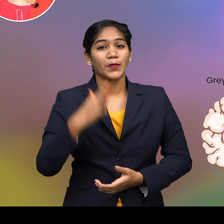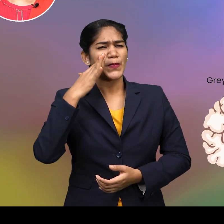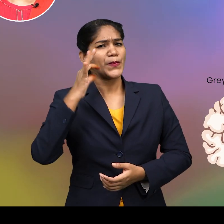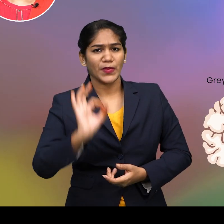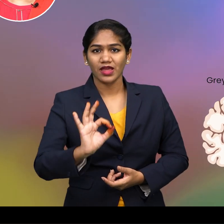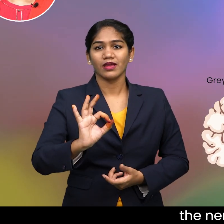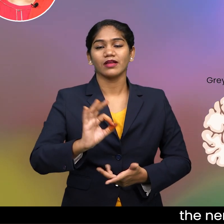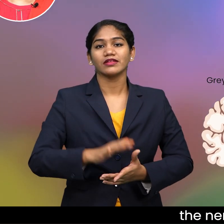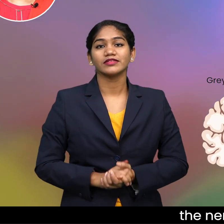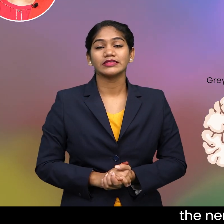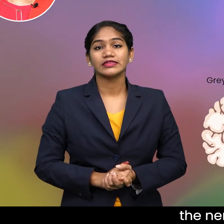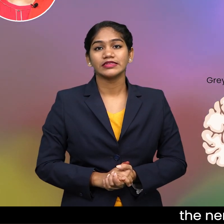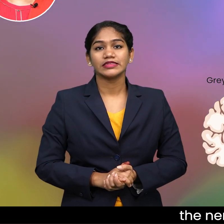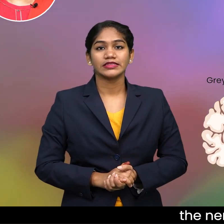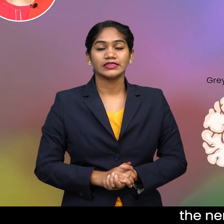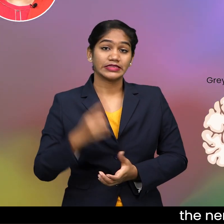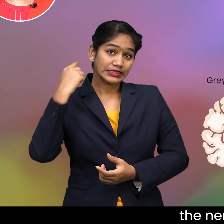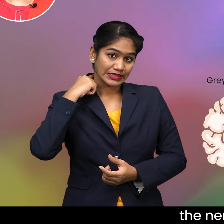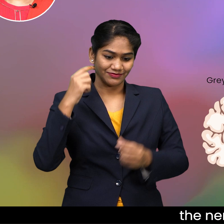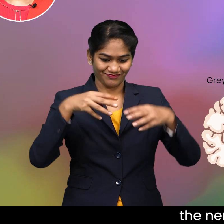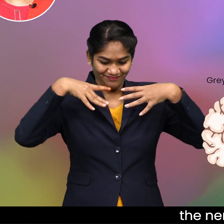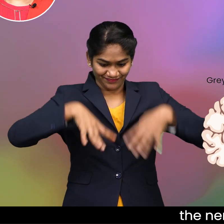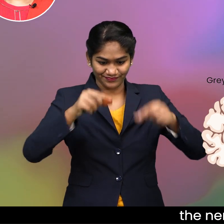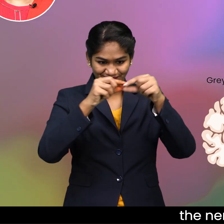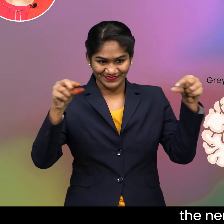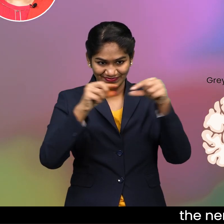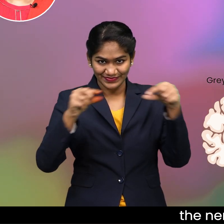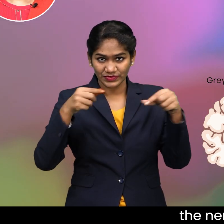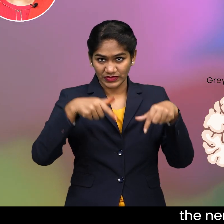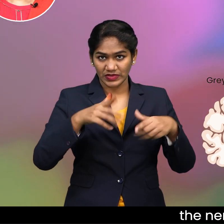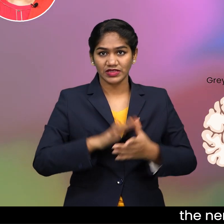Mainly, the nerve cell bodies